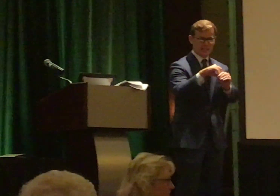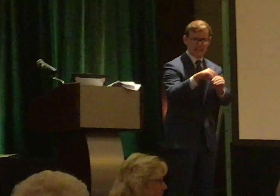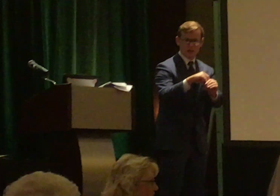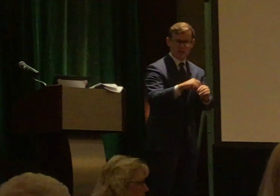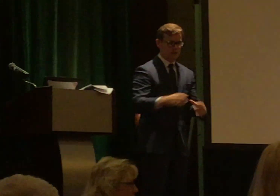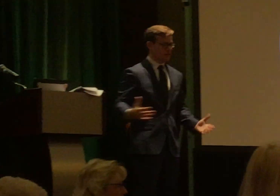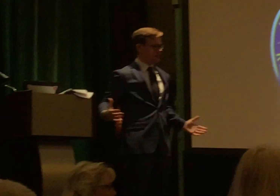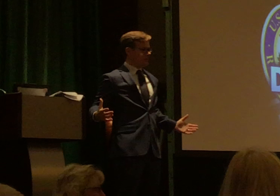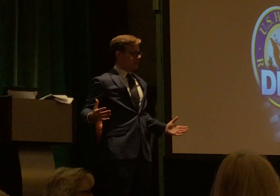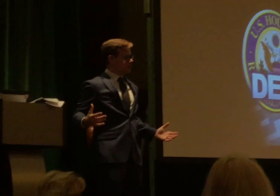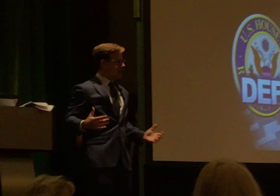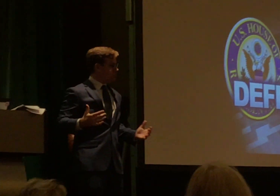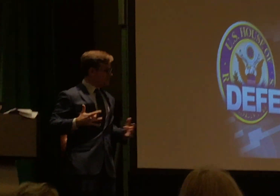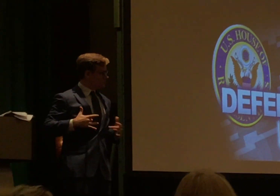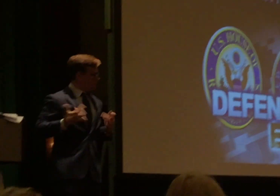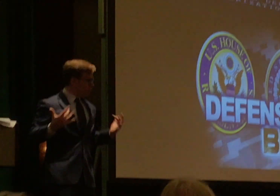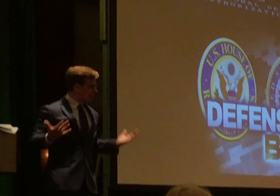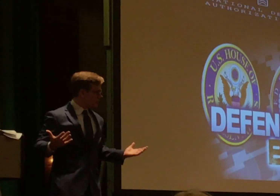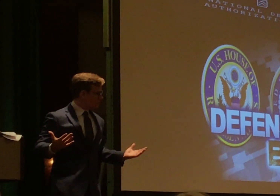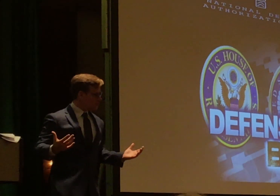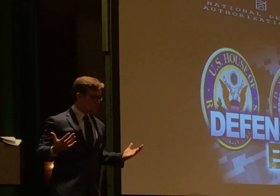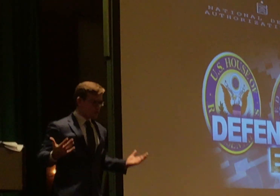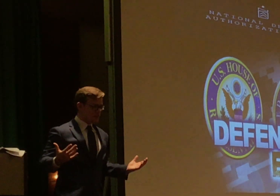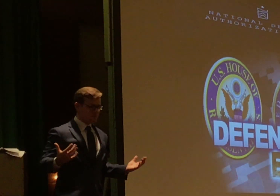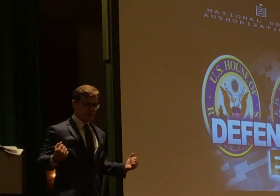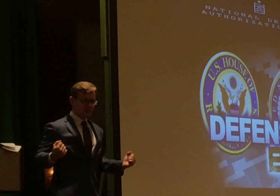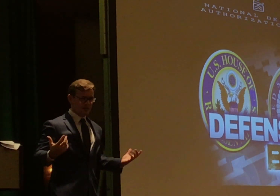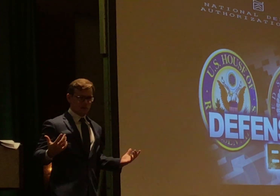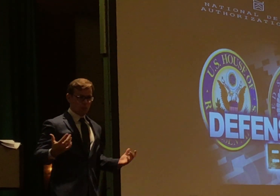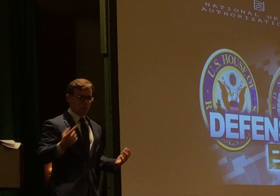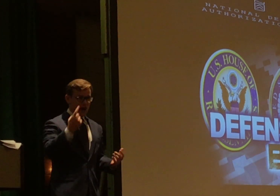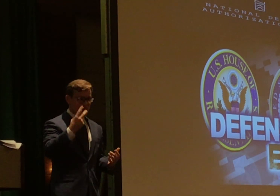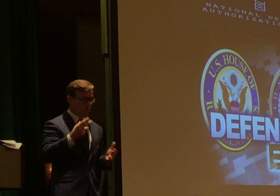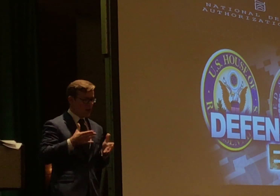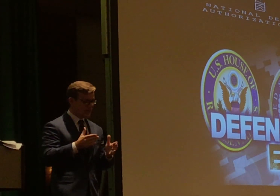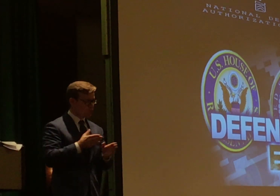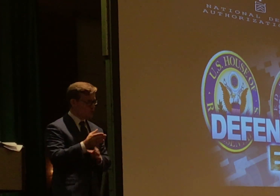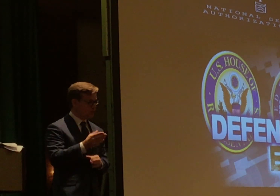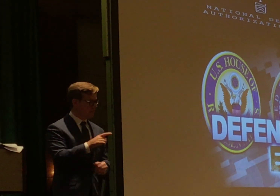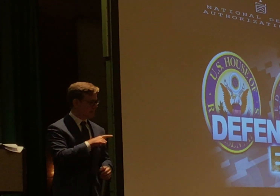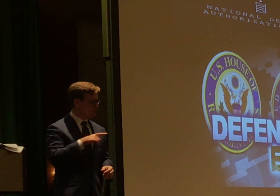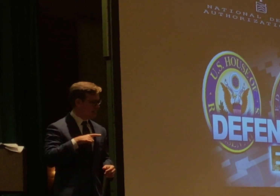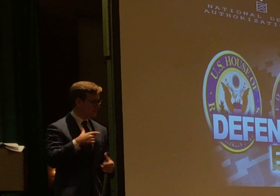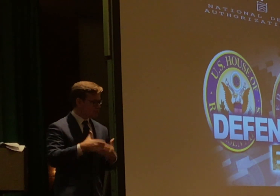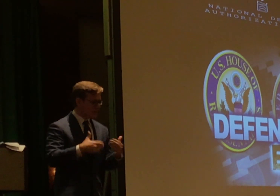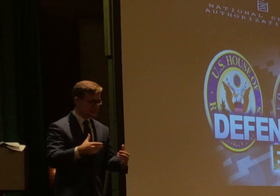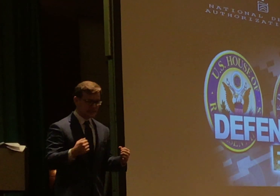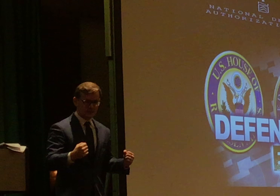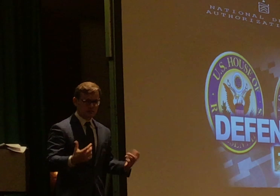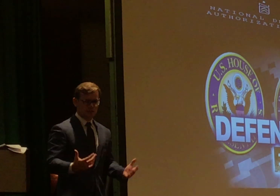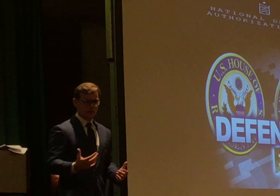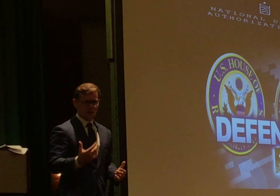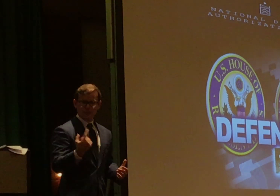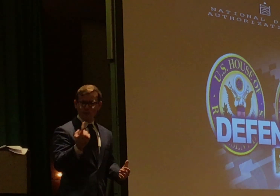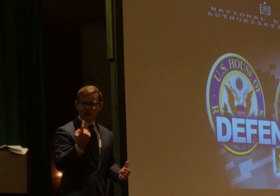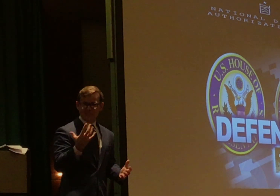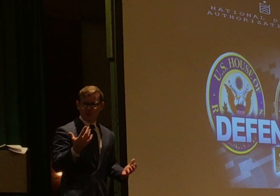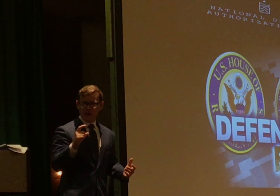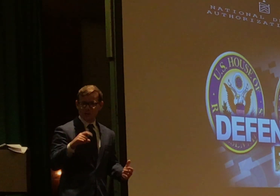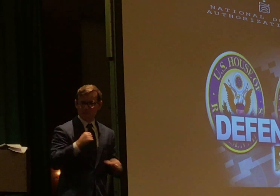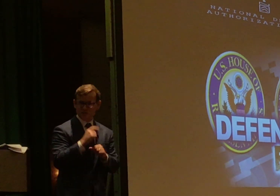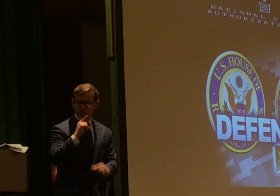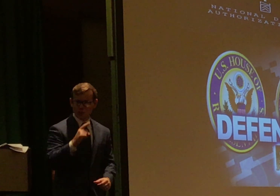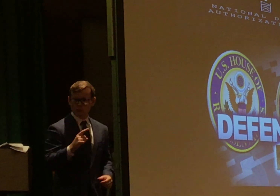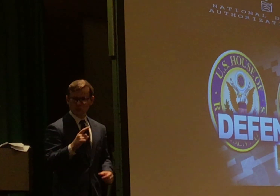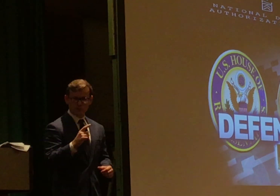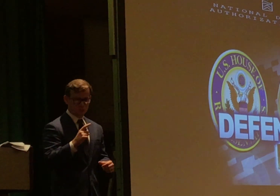in 2019. And the House put it in. I was thrilled with this. We were one half of the way through the process. It